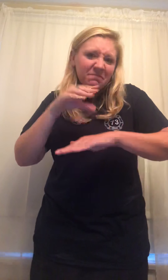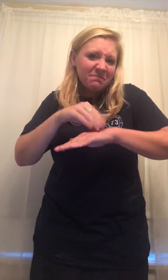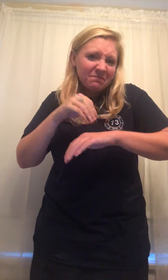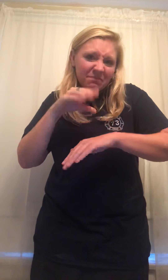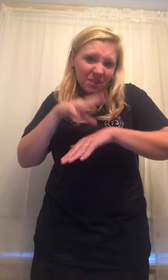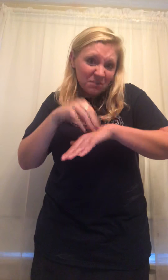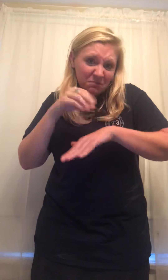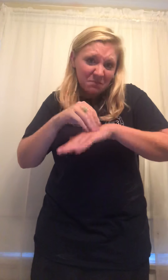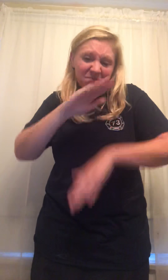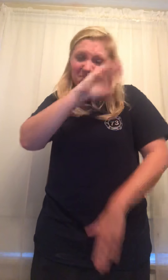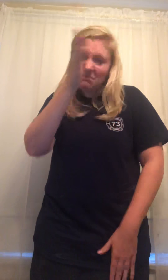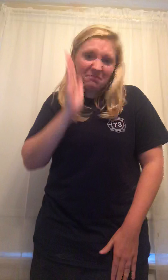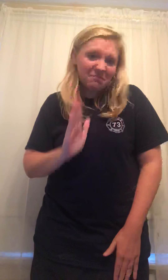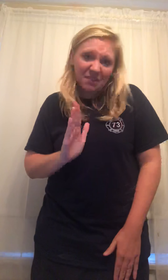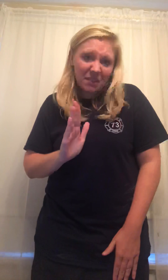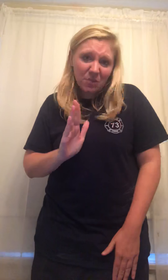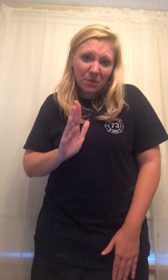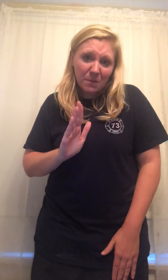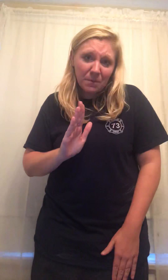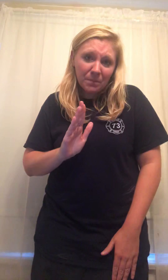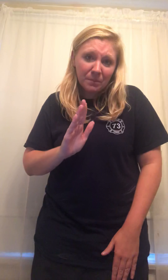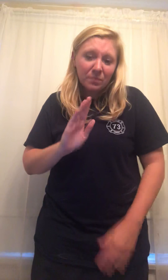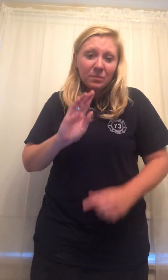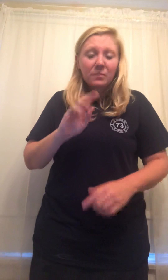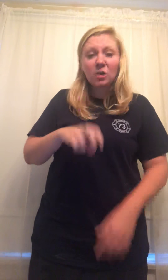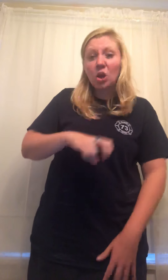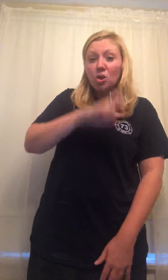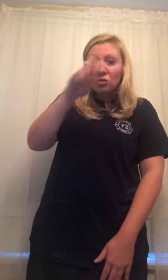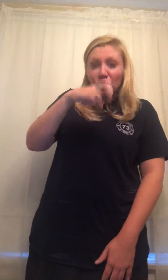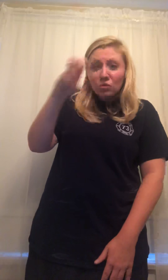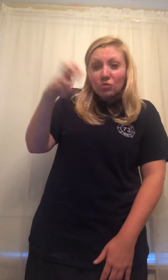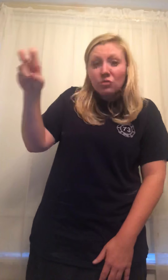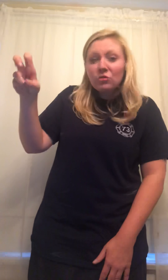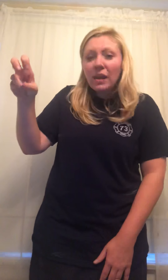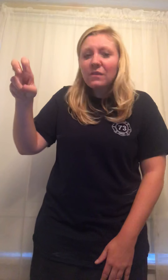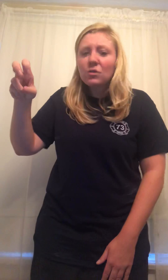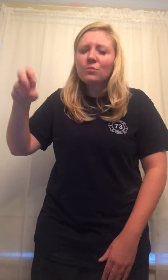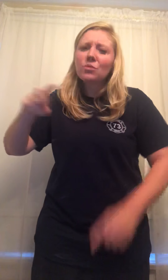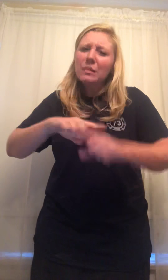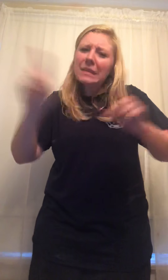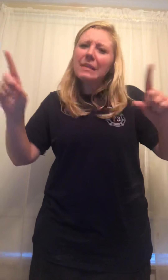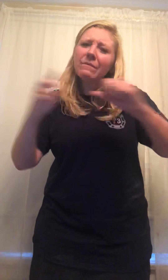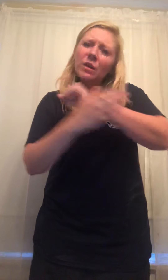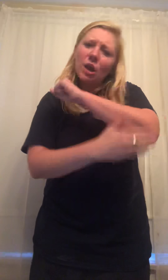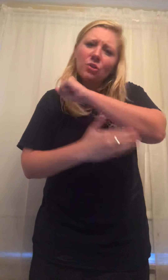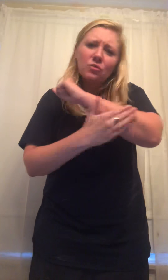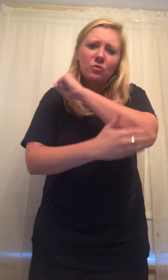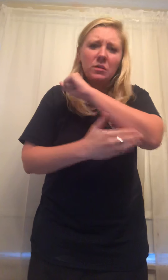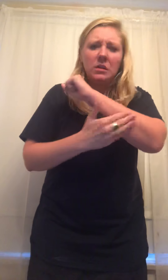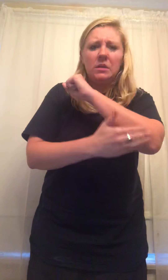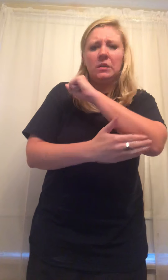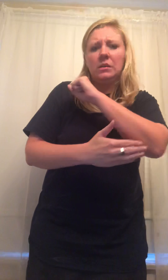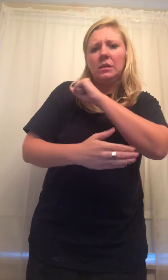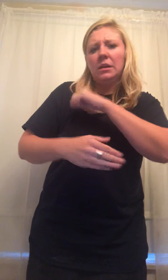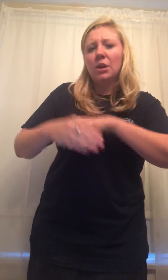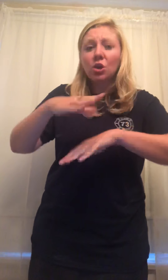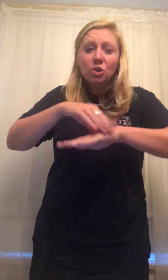abroad, etc. These are problems that are new to Sweden, and Sweden's system is not capable of, it's